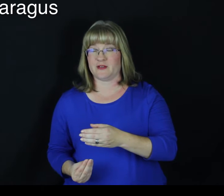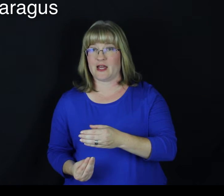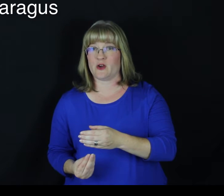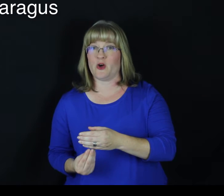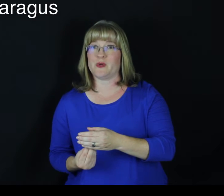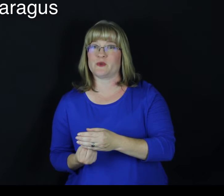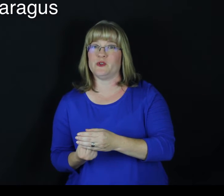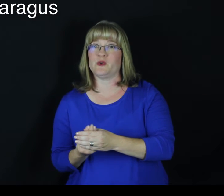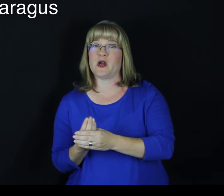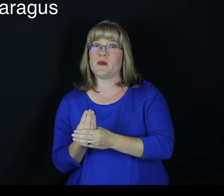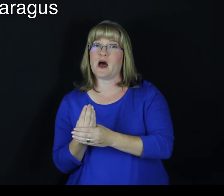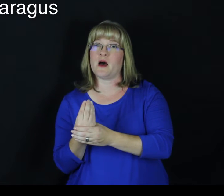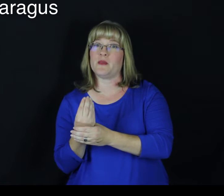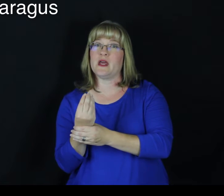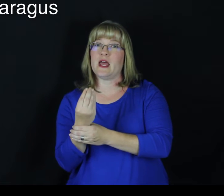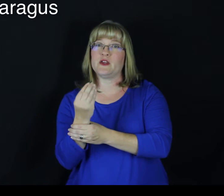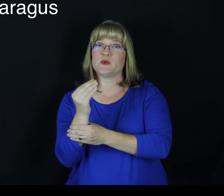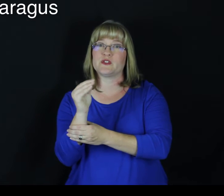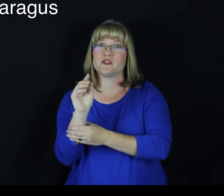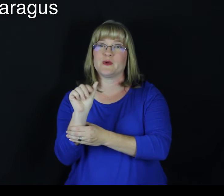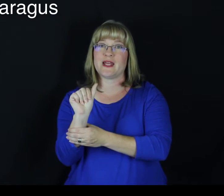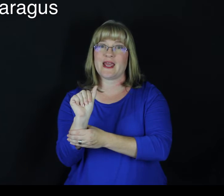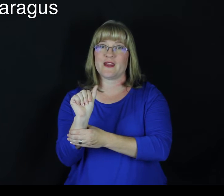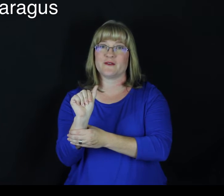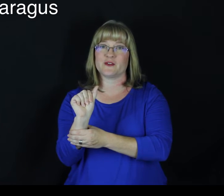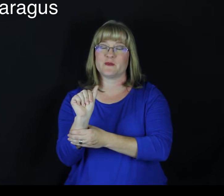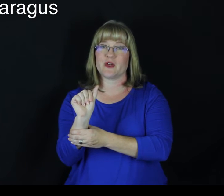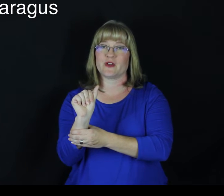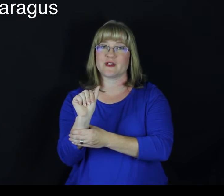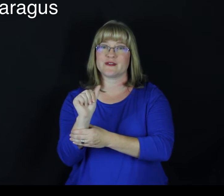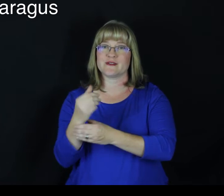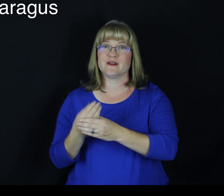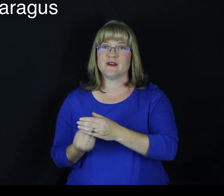Flat O is going to come up and twist to an A for asparagus.